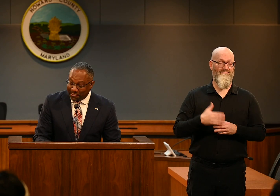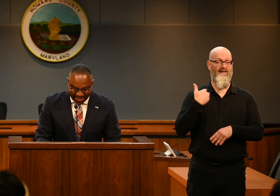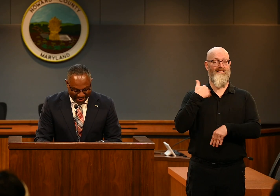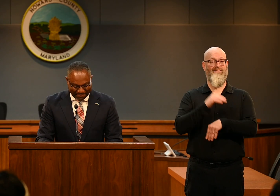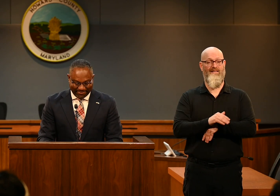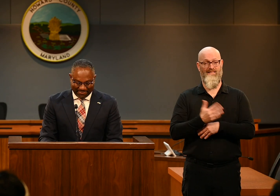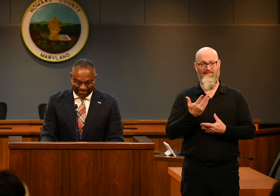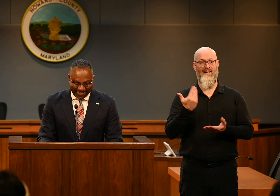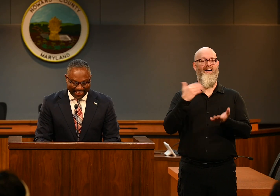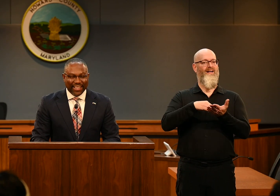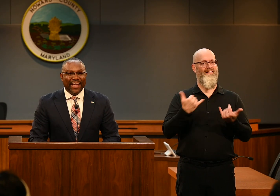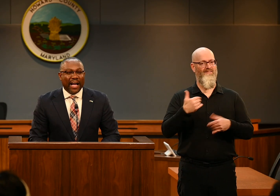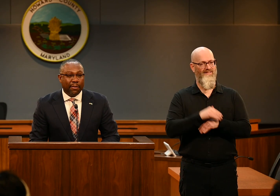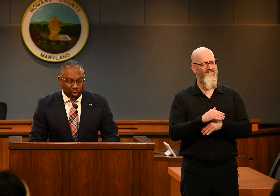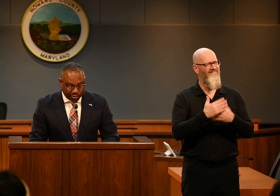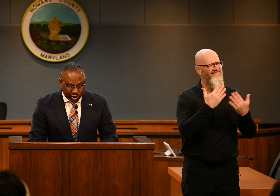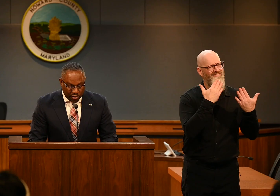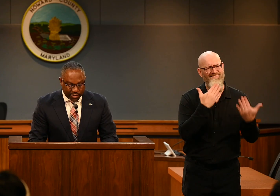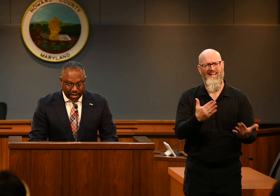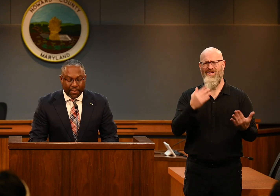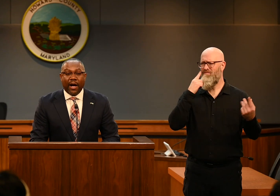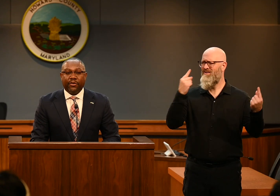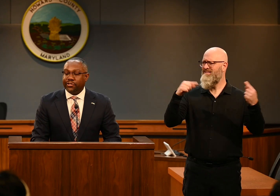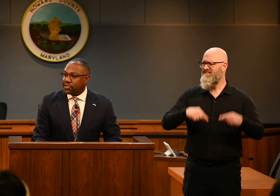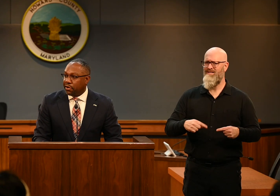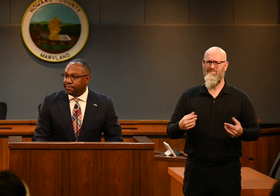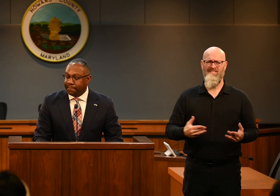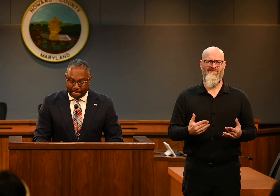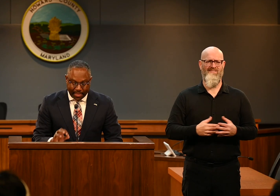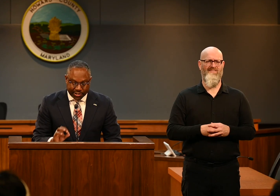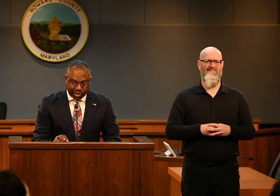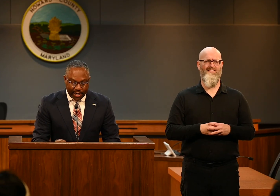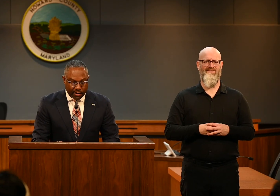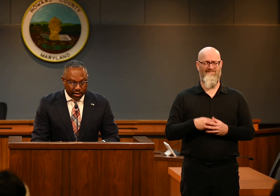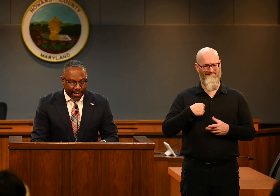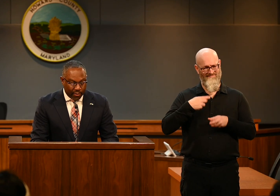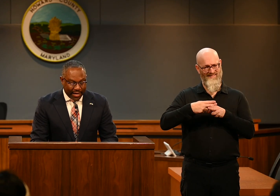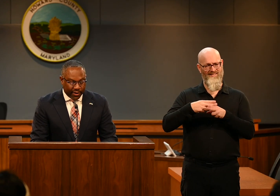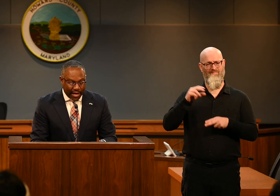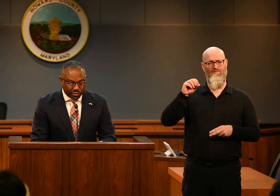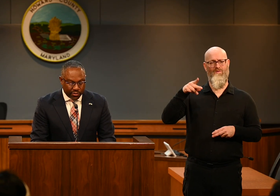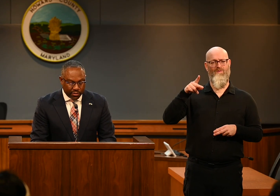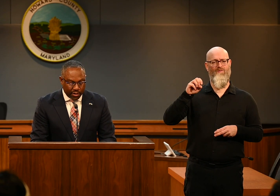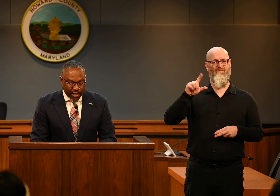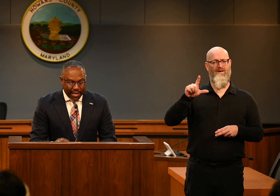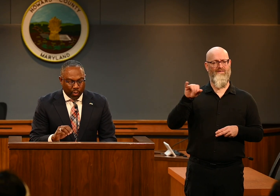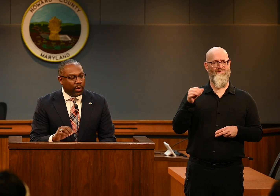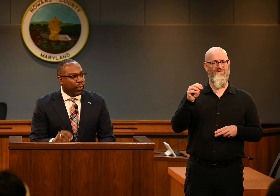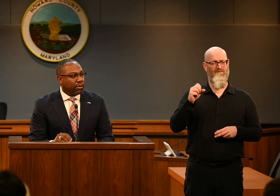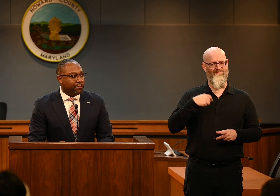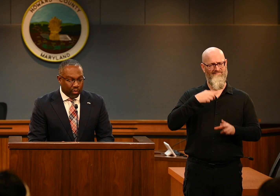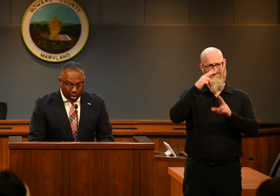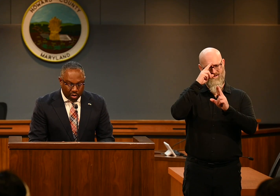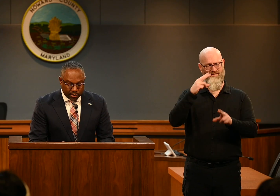you so much for being here. I am Opal Jones, and I am honored to serve as chair of the Howard County Council, and